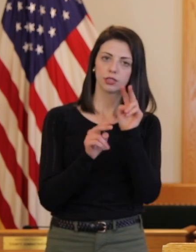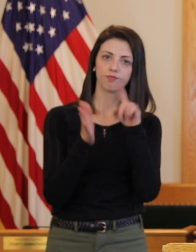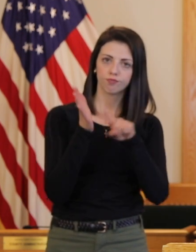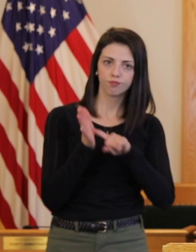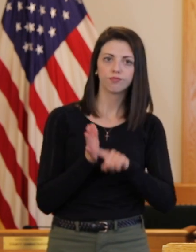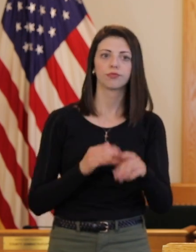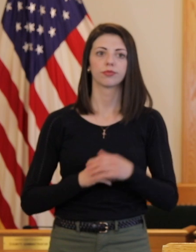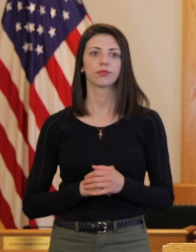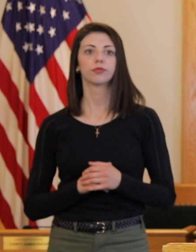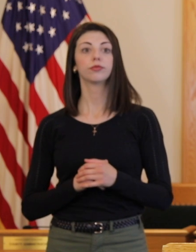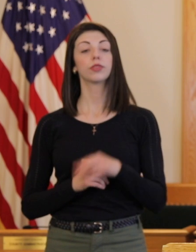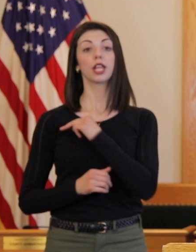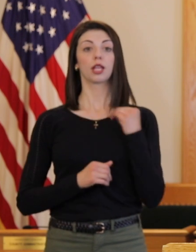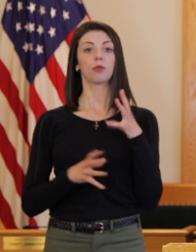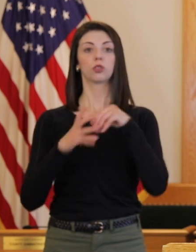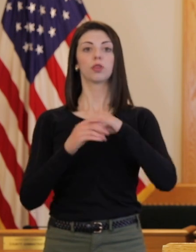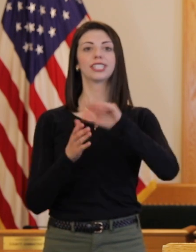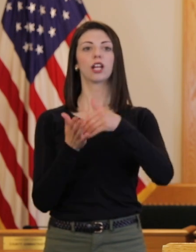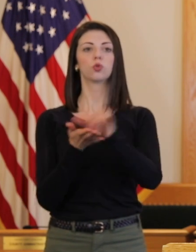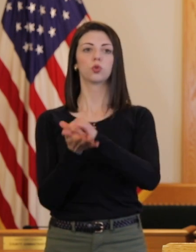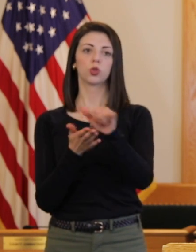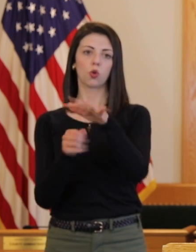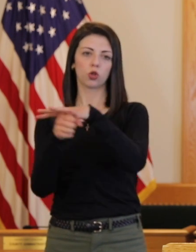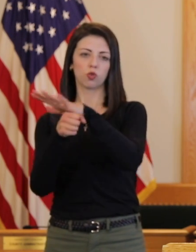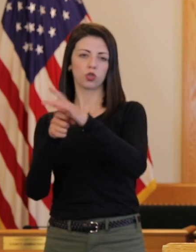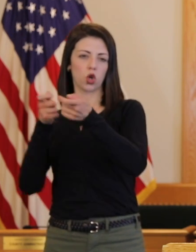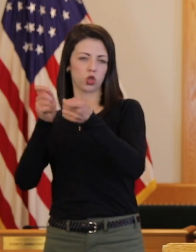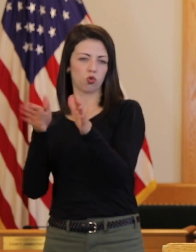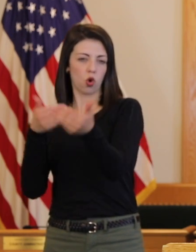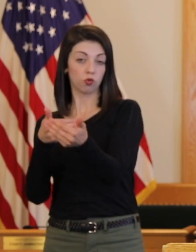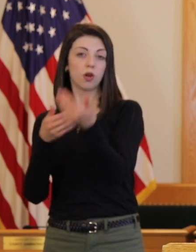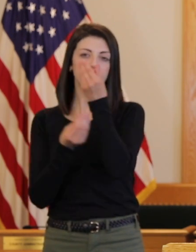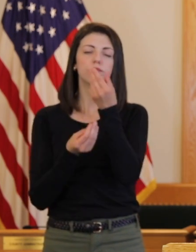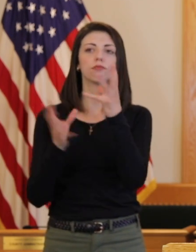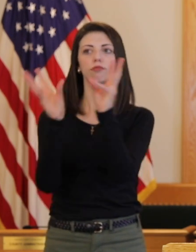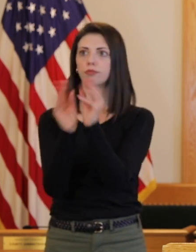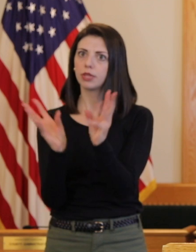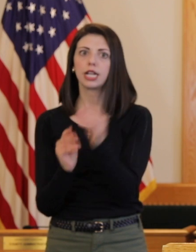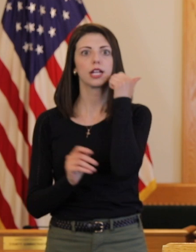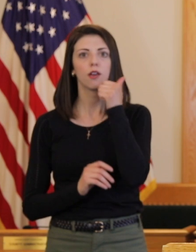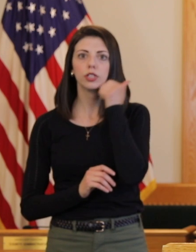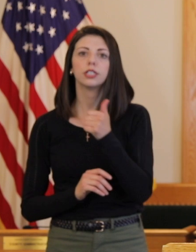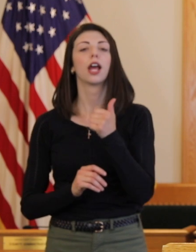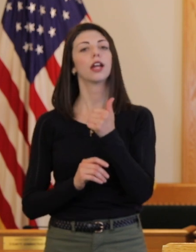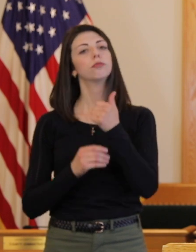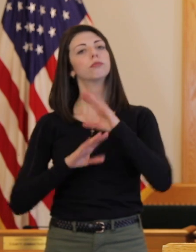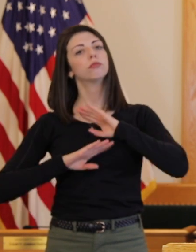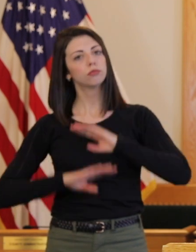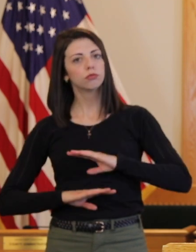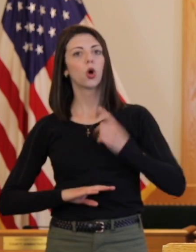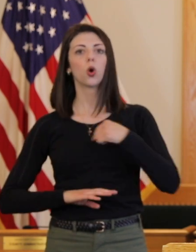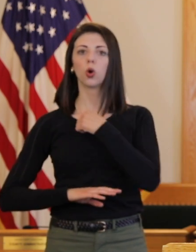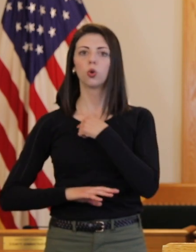York Regional Control Room meet every day. I assure you we are working aggressively to get answers on every issue that has been